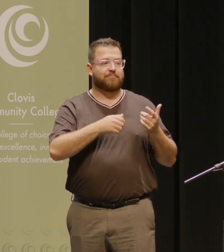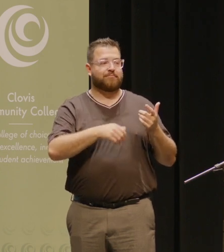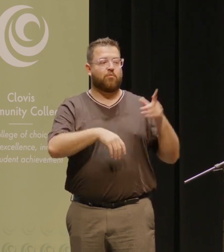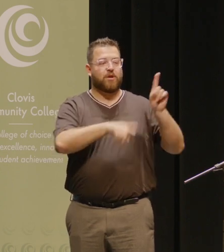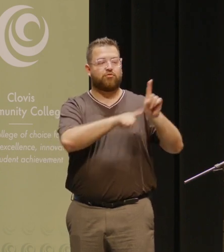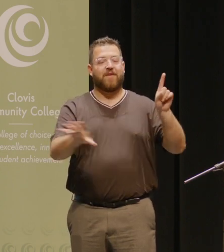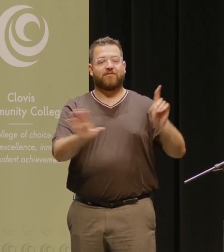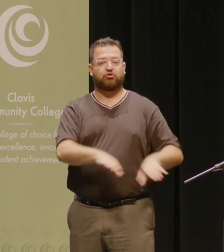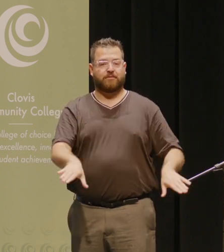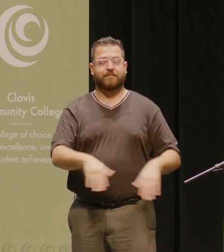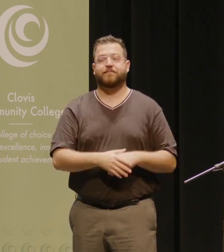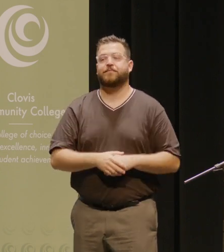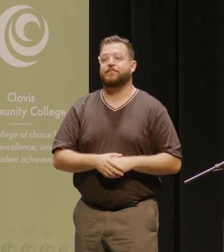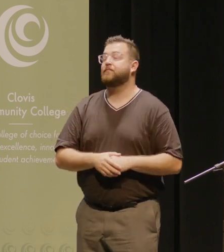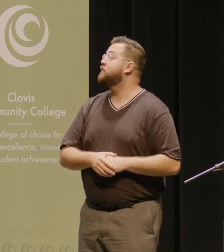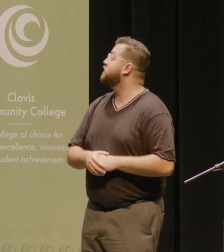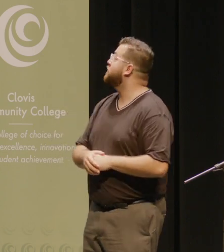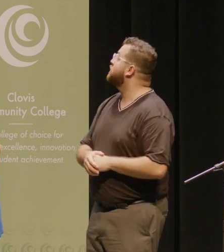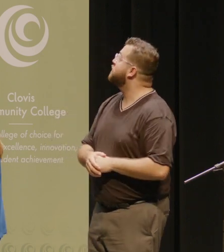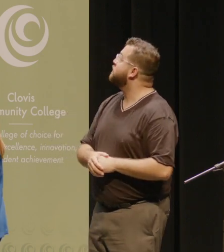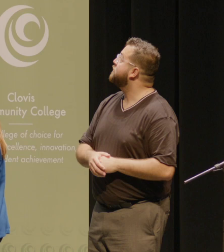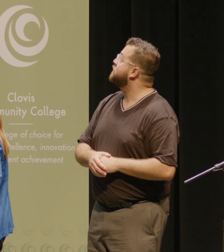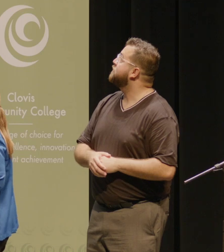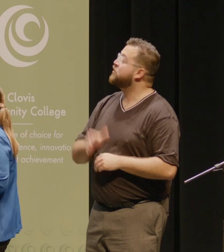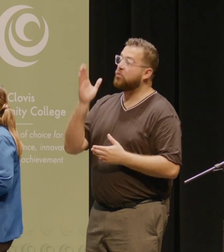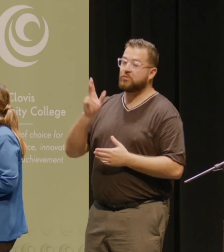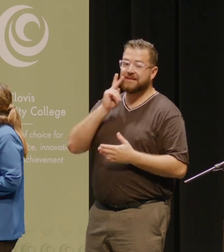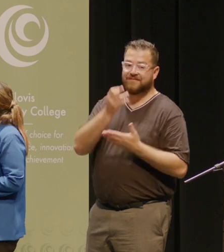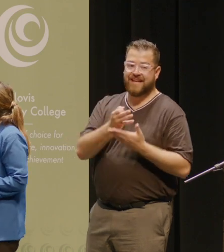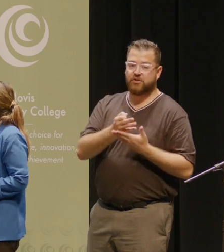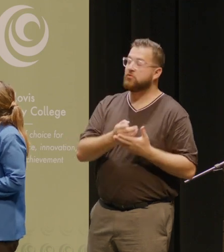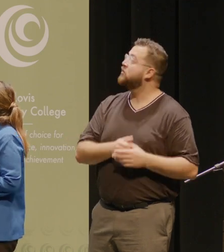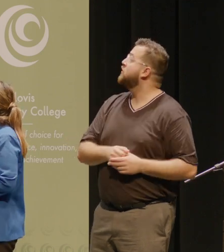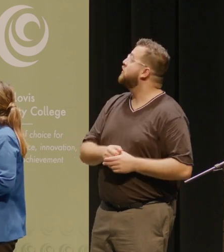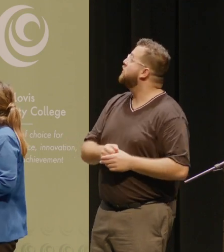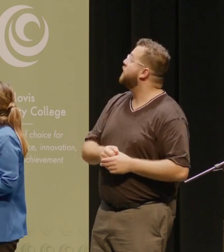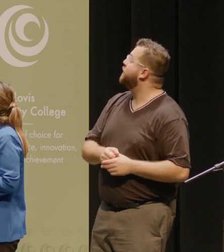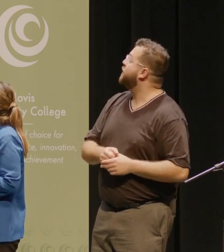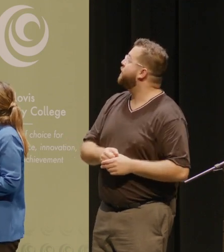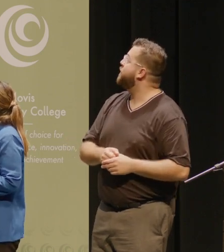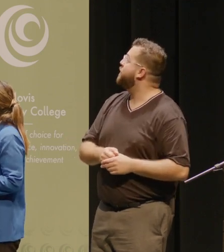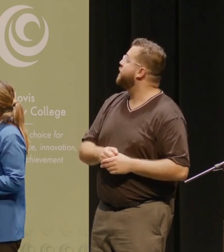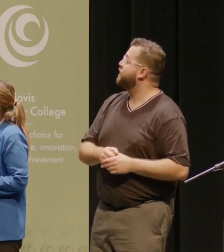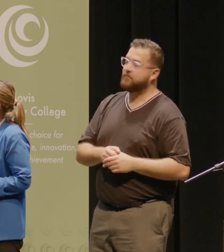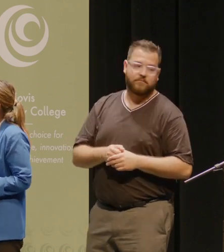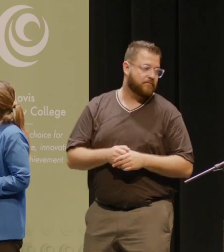So how do they feel financially? So you can see a lot of them